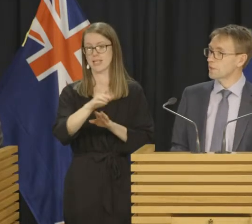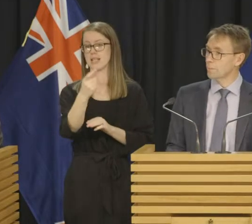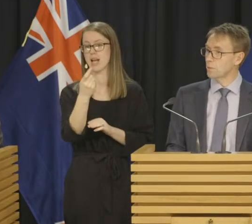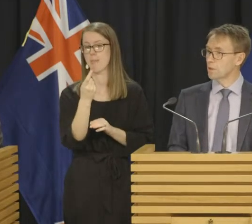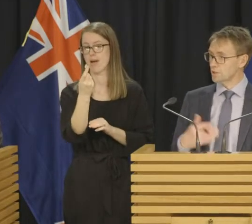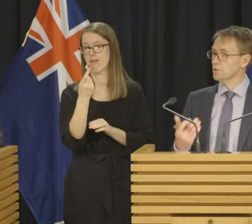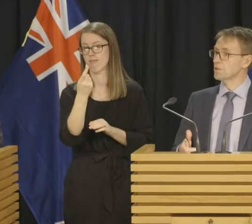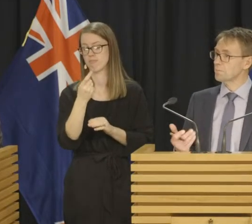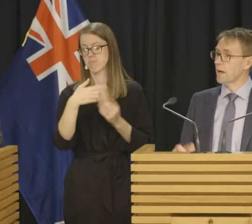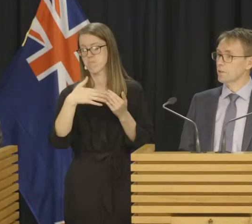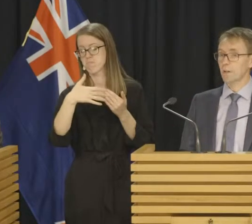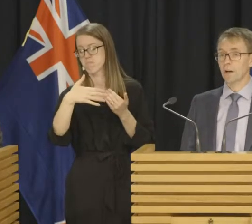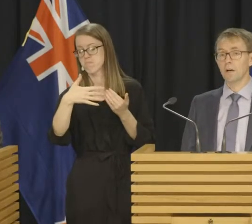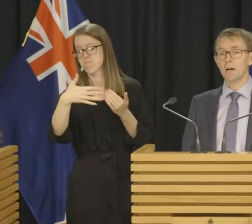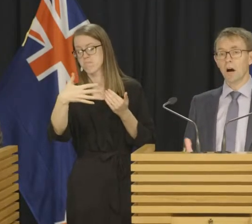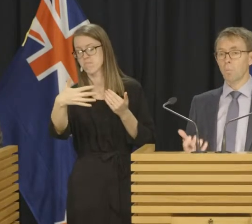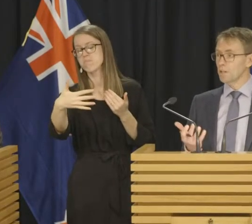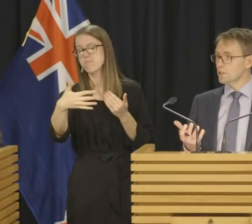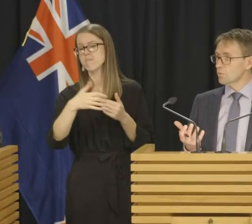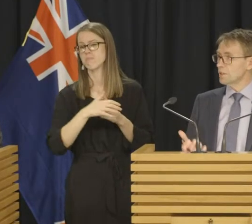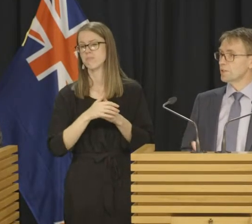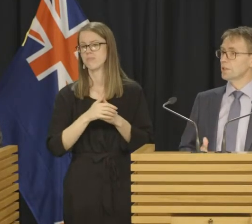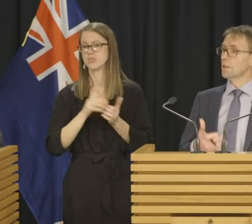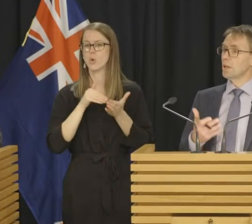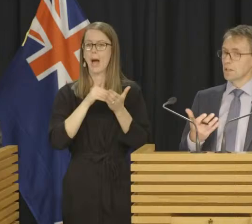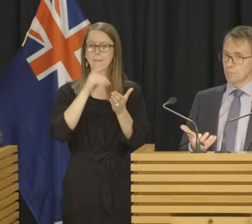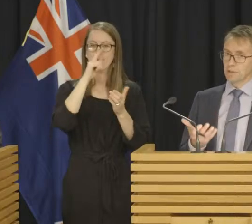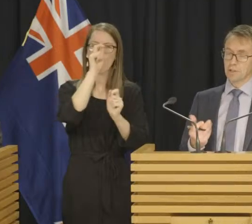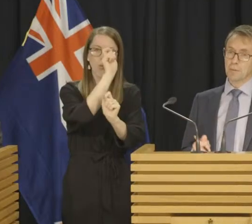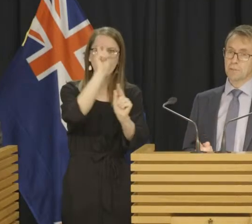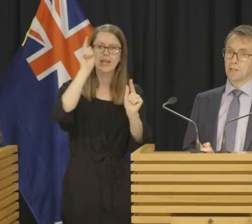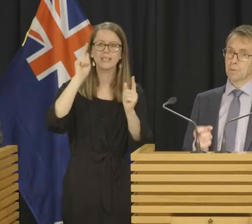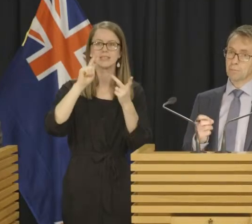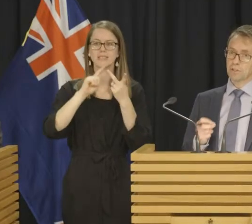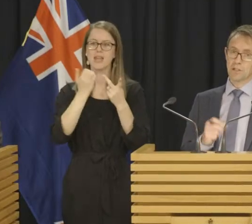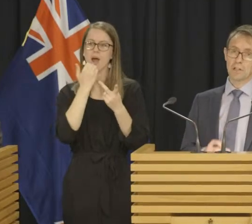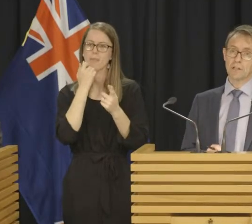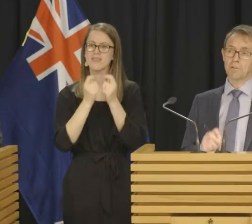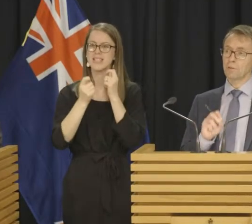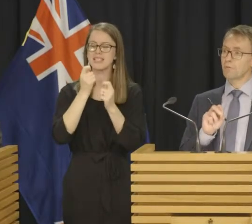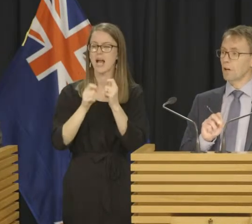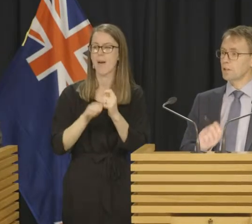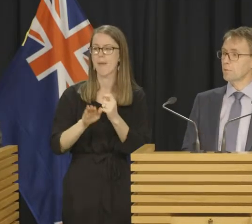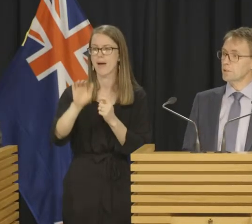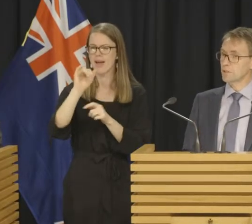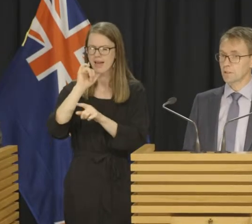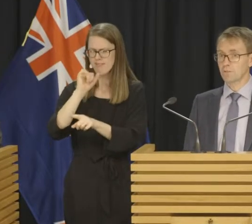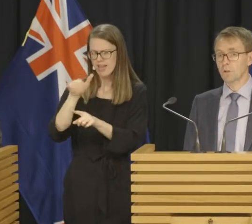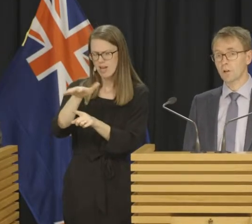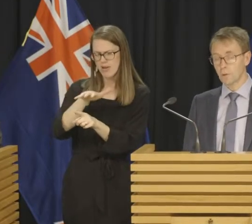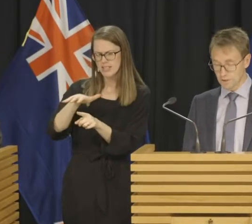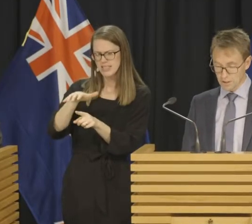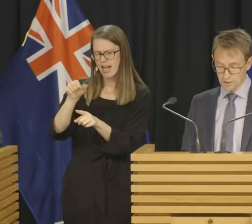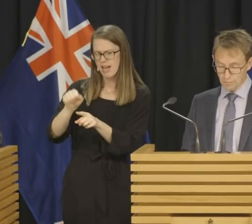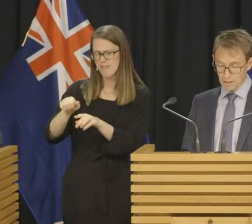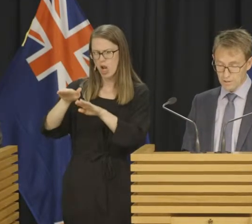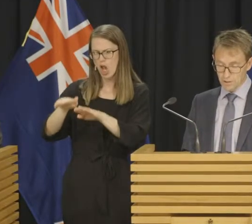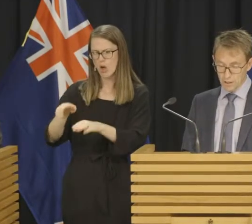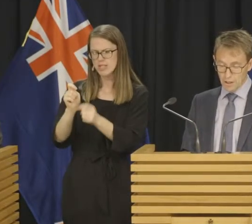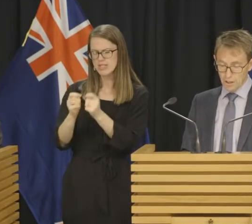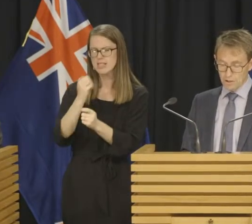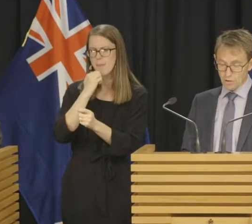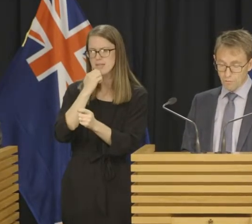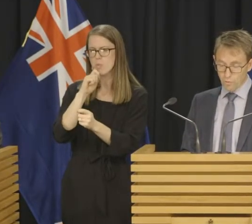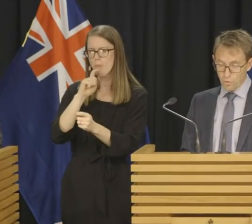also over coming weeks, just as part of our awareness raising, keeping the numbers up, and particularly if we find areas that have got lower testing